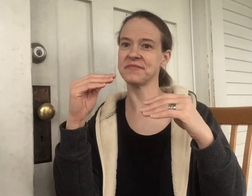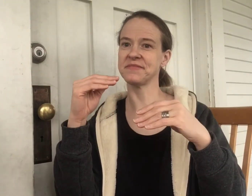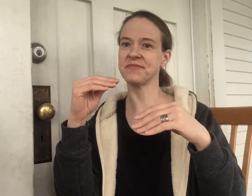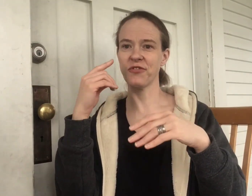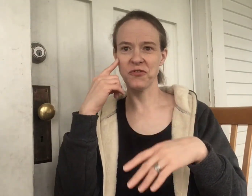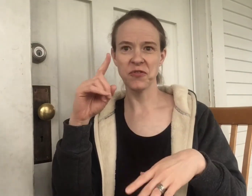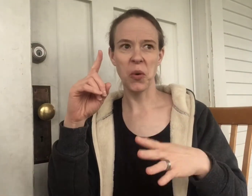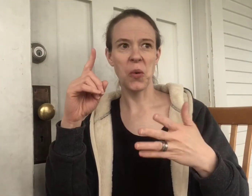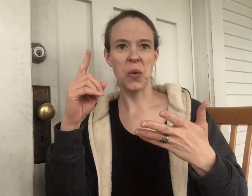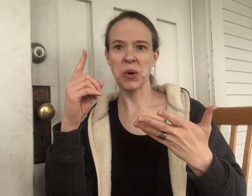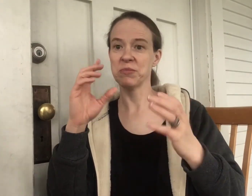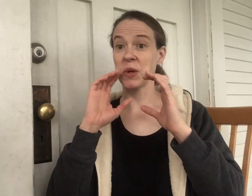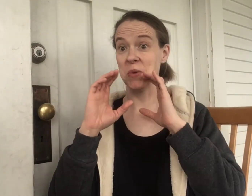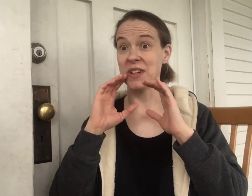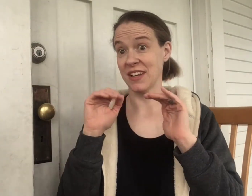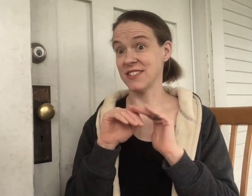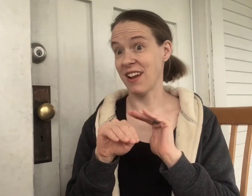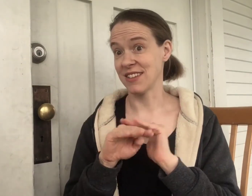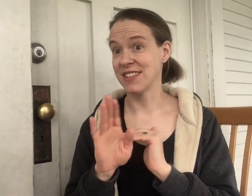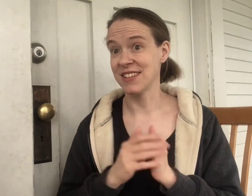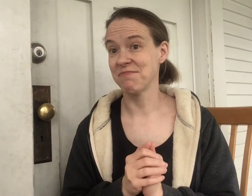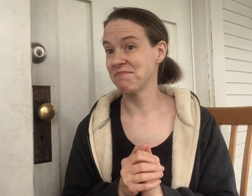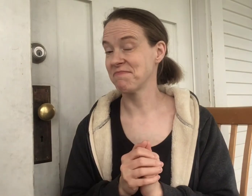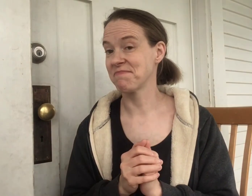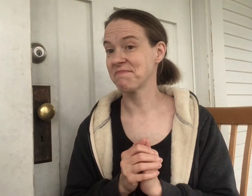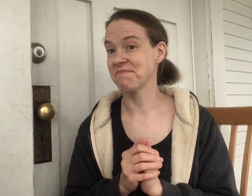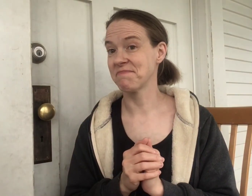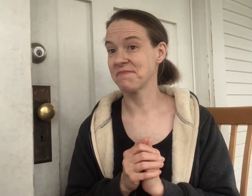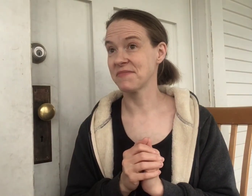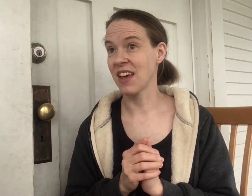equal access for communication.